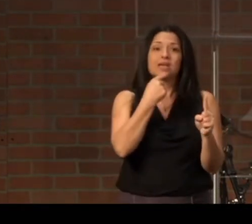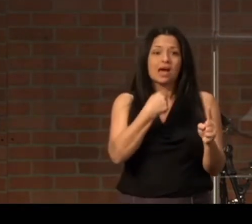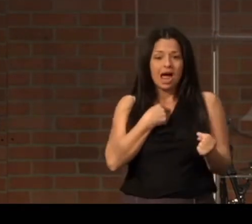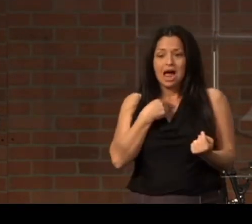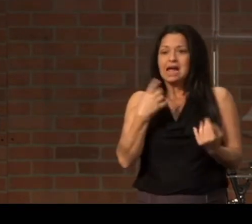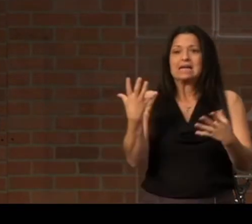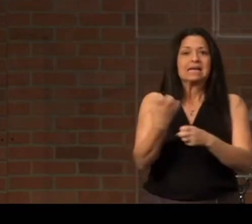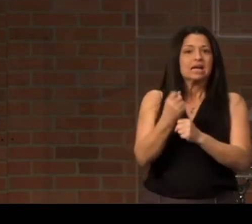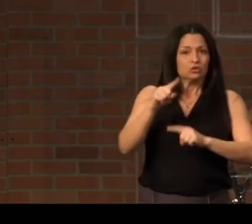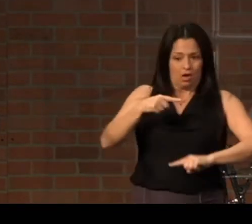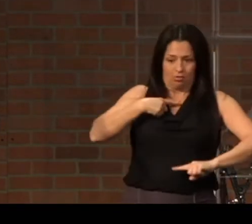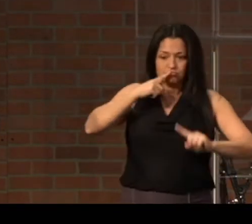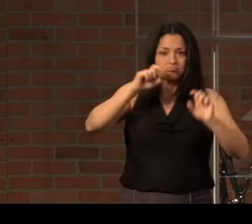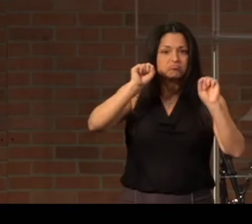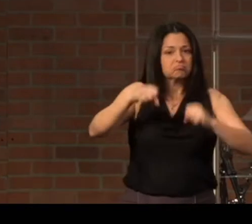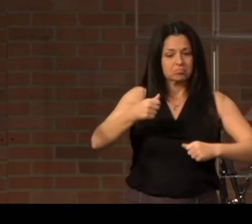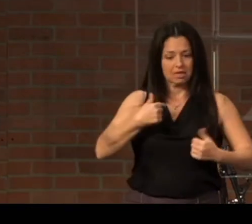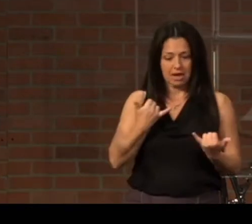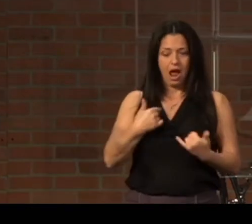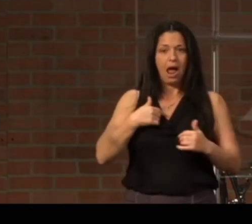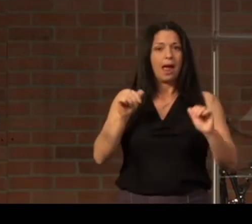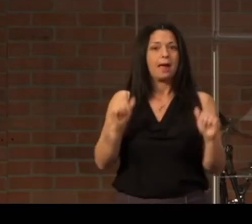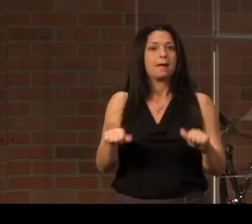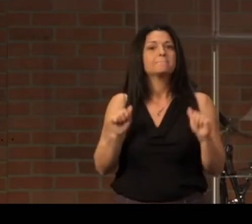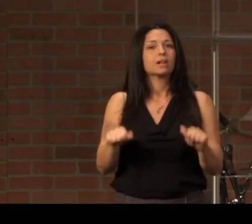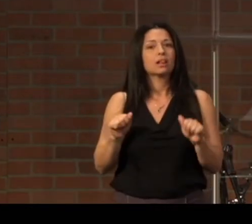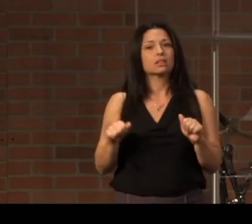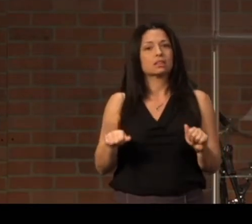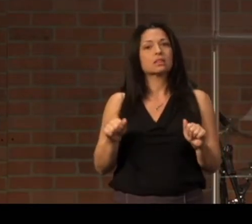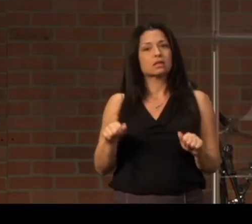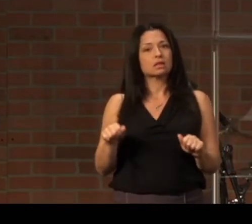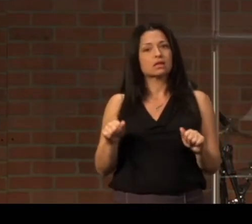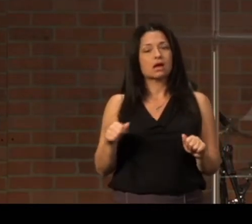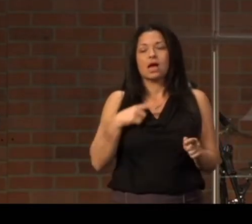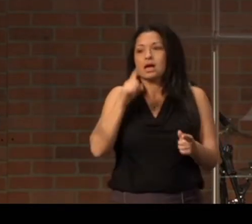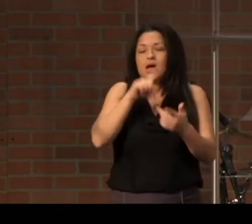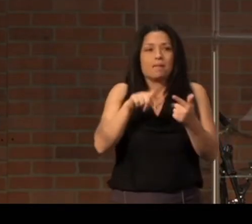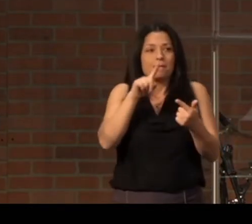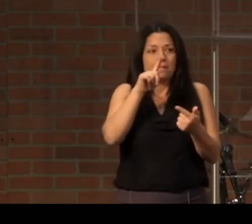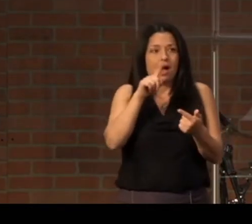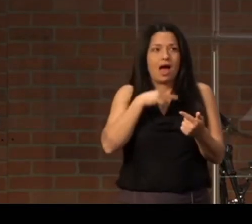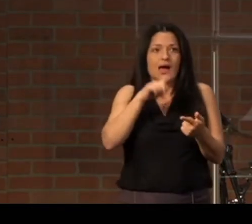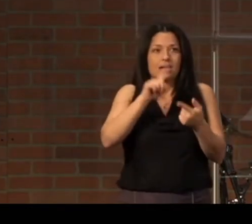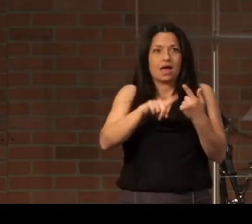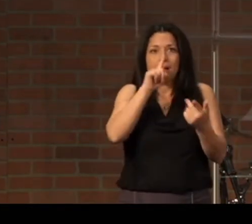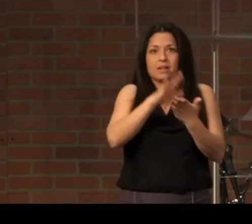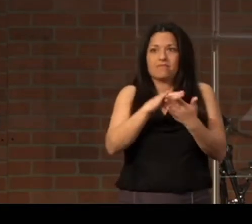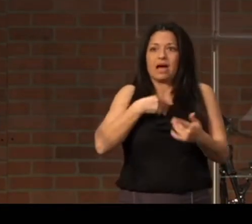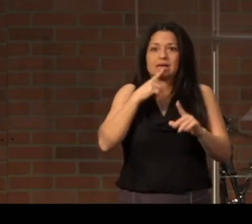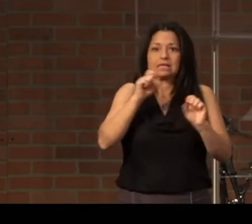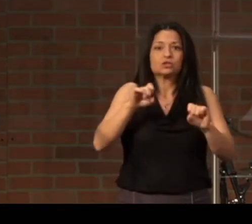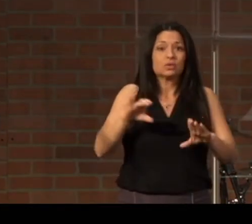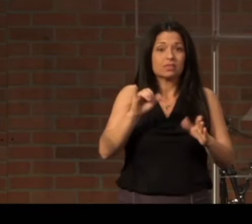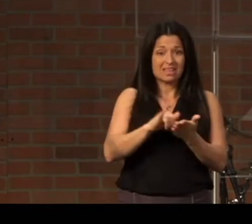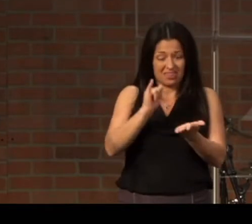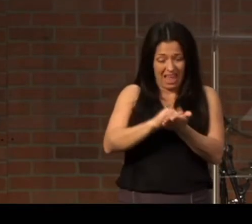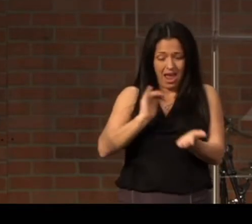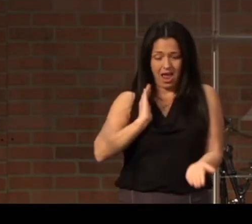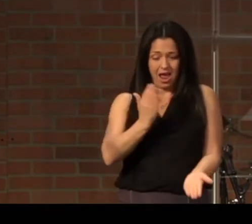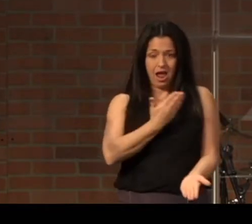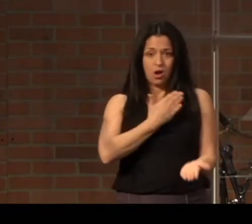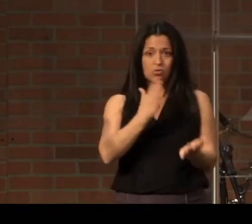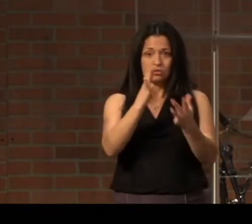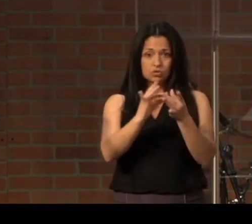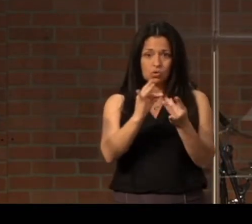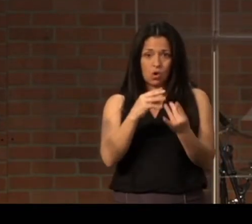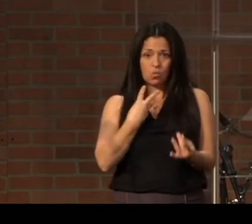get to wait on others. I can't believe I get to do this. That's our story. We had the sin